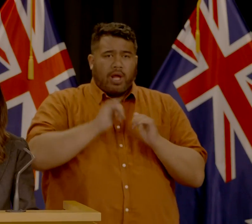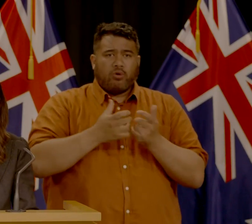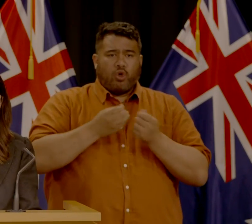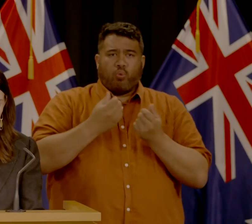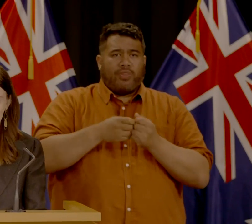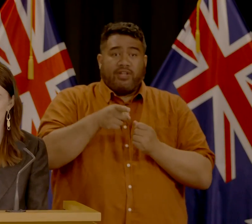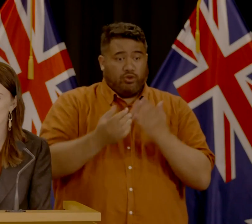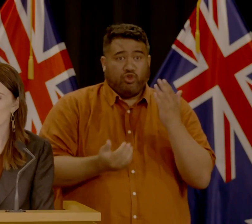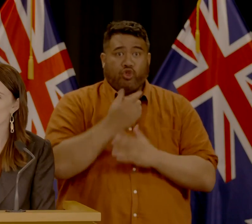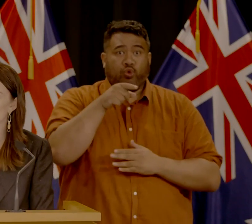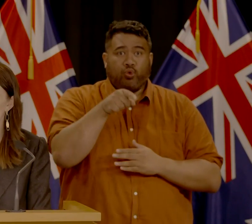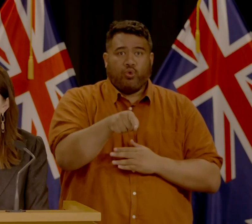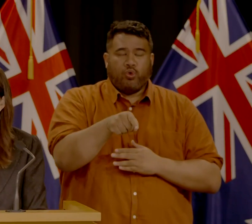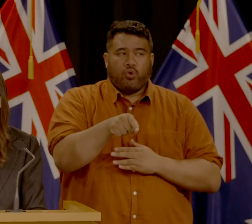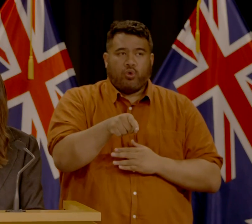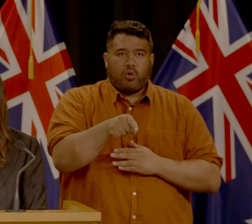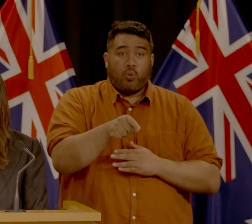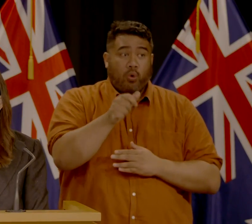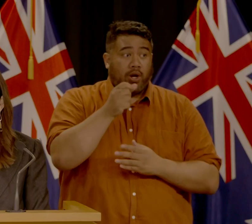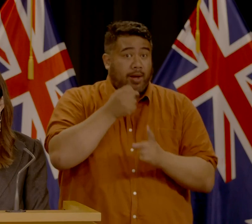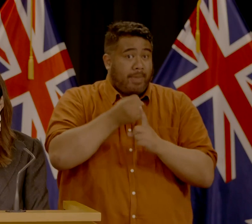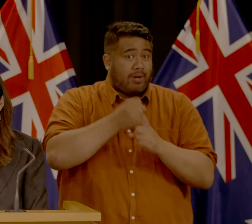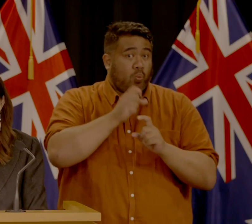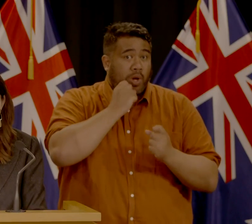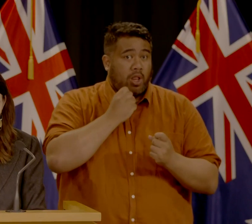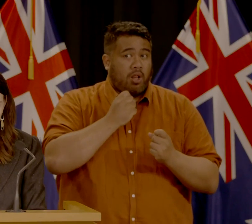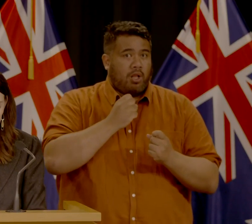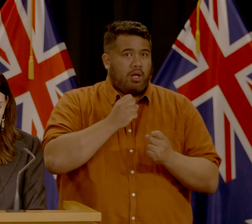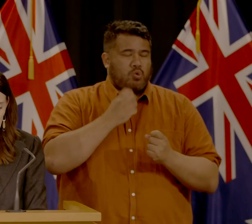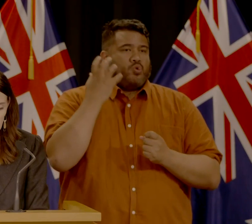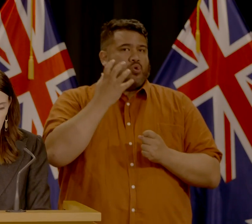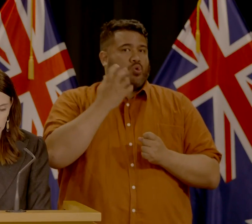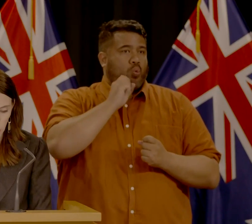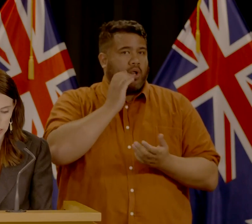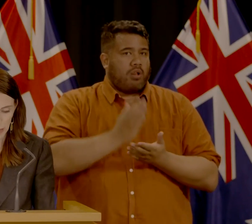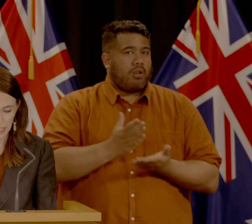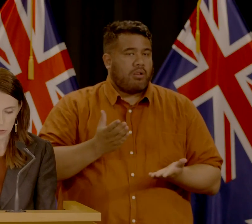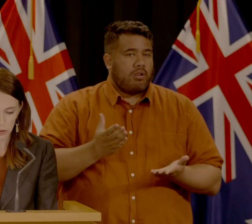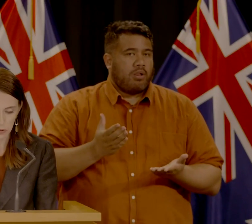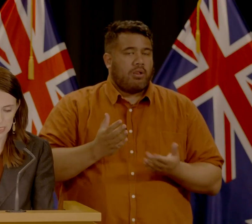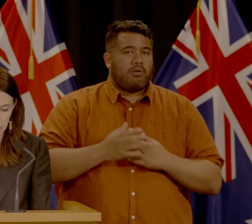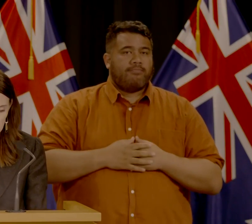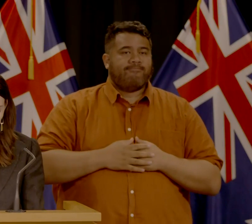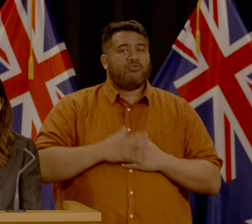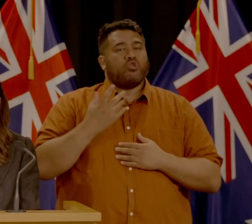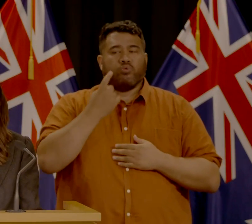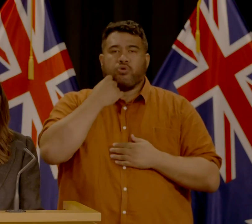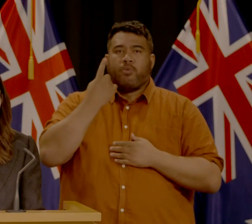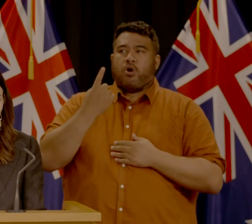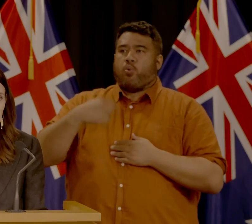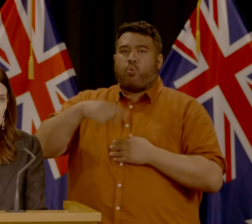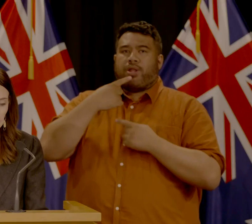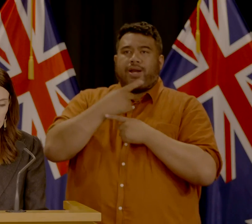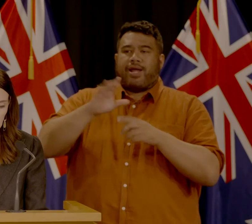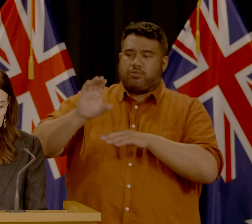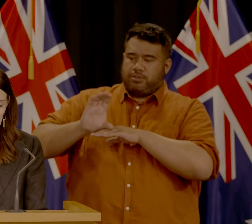sure of the impact, but we can be sure it will be significant. What tomorrow's package will do is demonstrate that we are